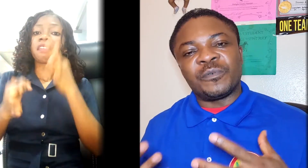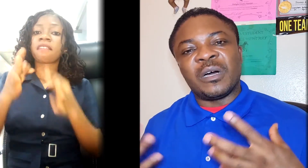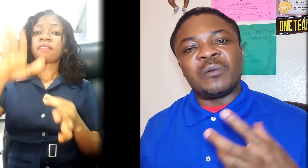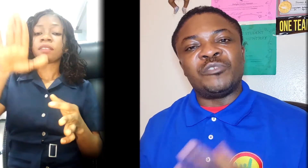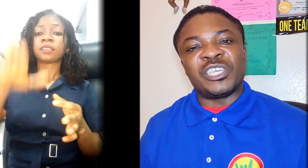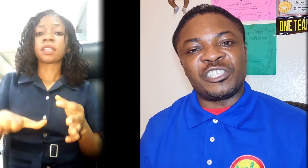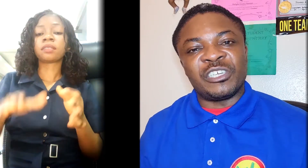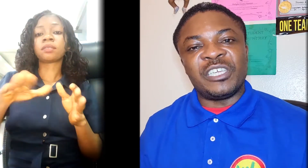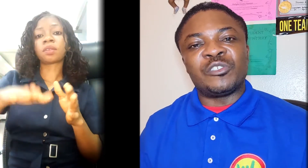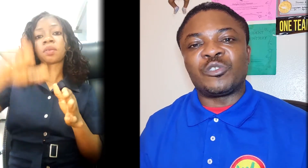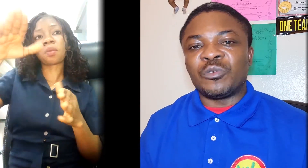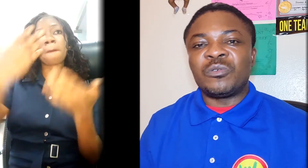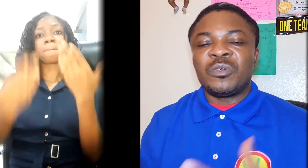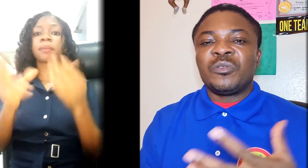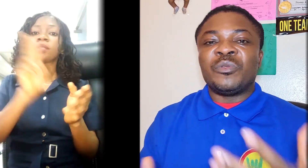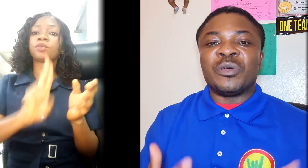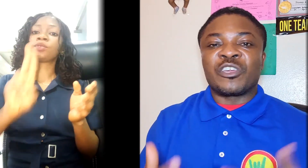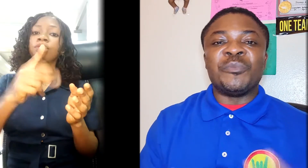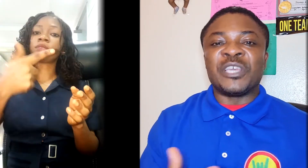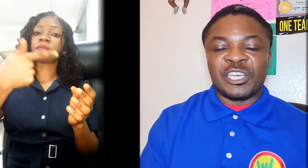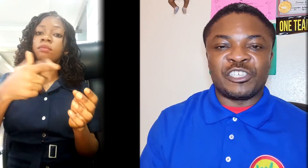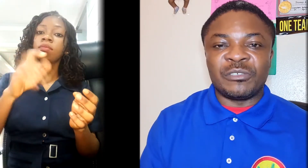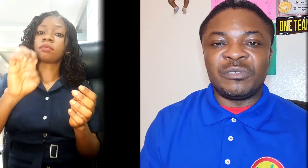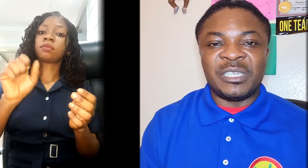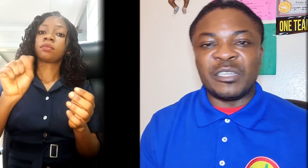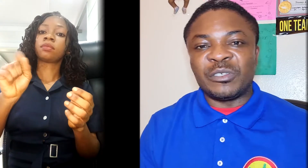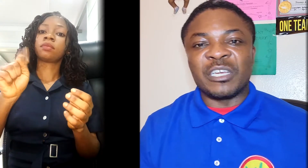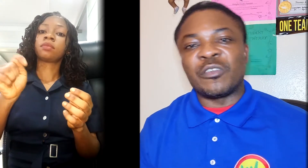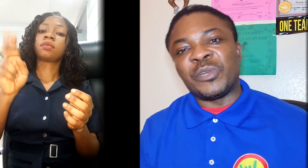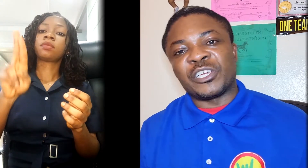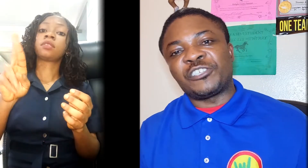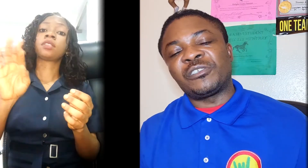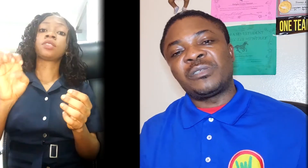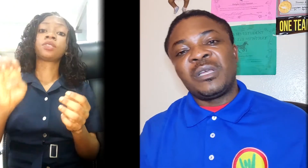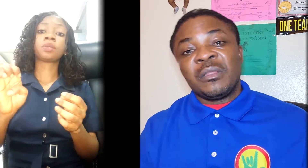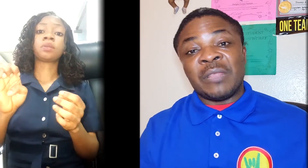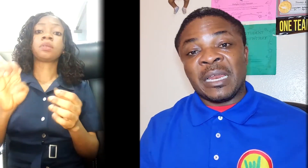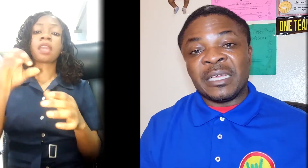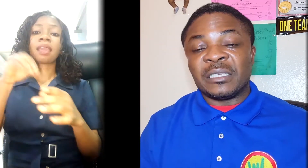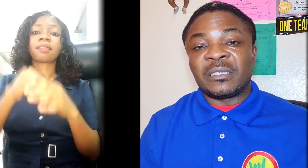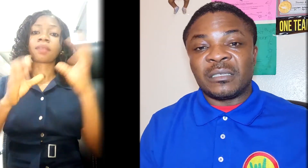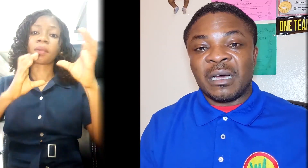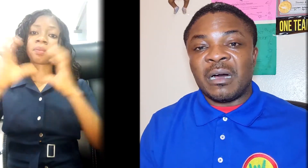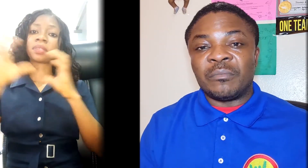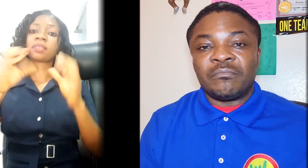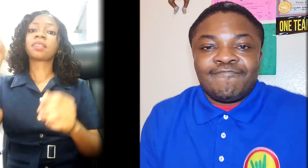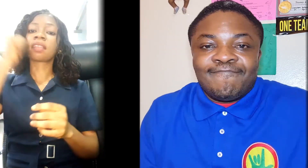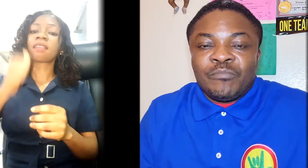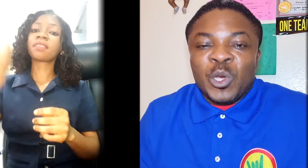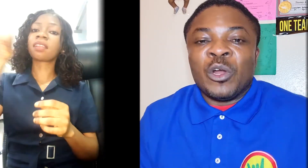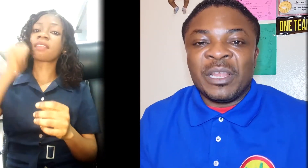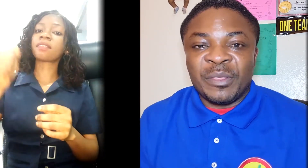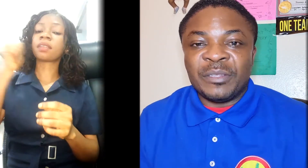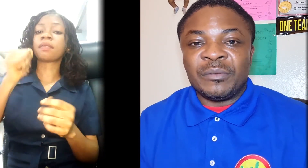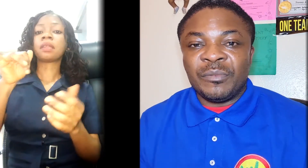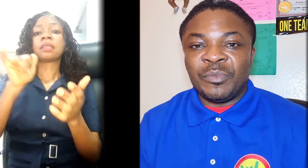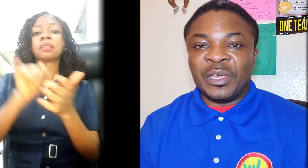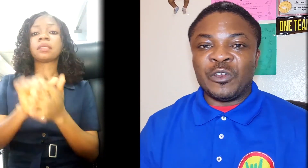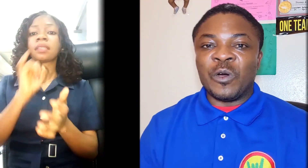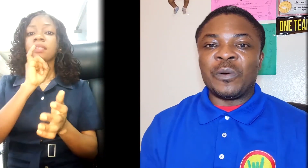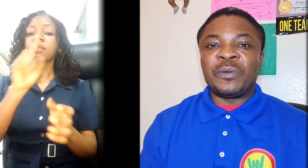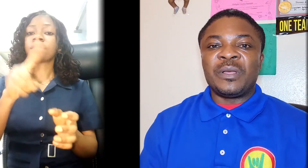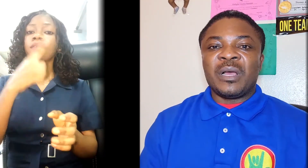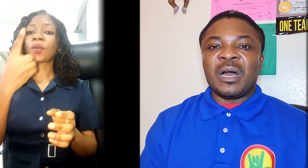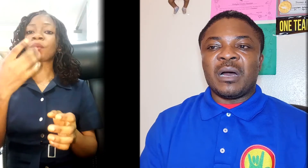lot of gesture into the communication, day-to-day communication, that is the only thing